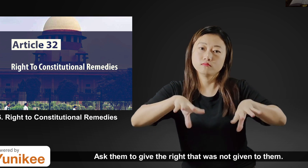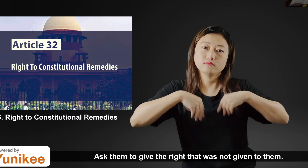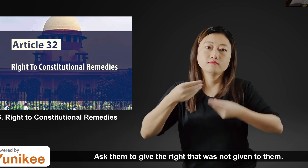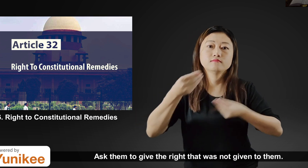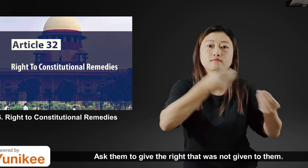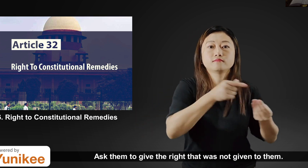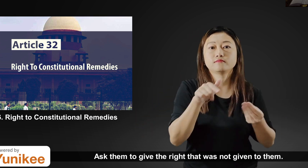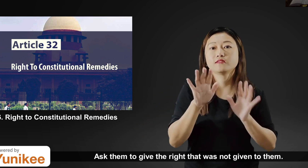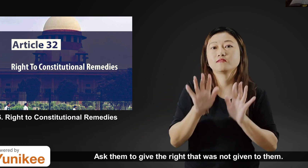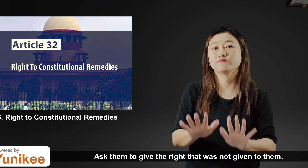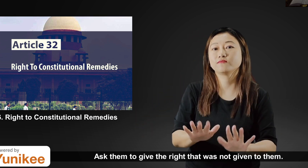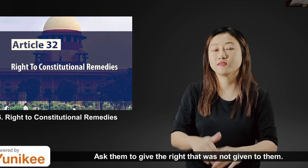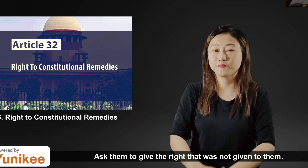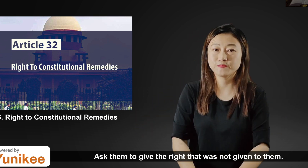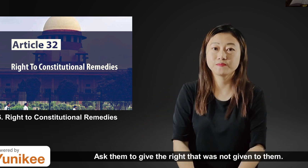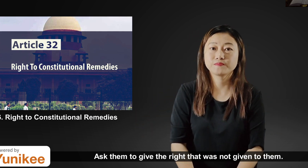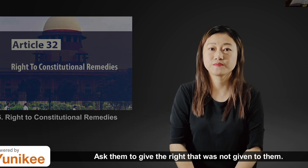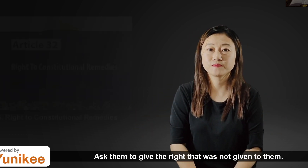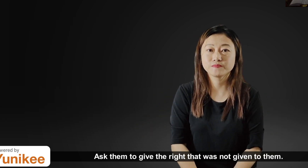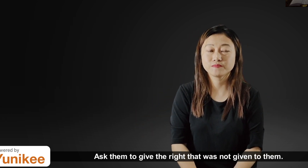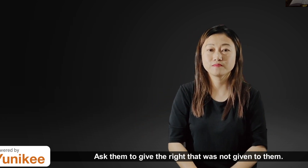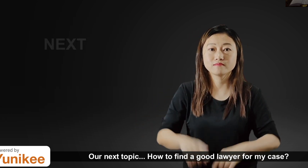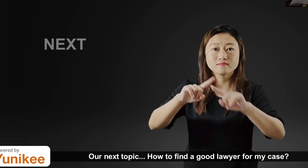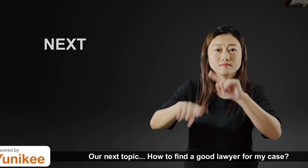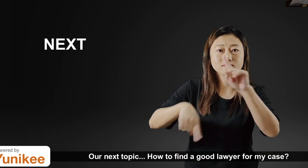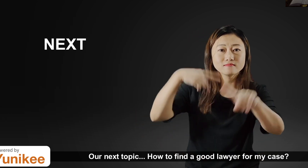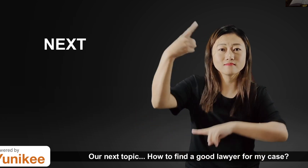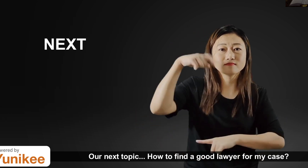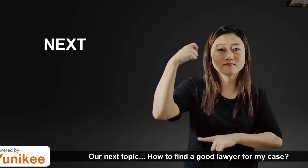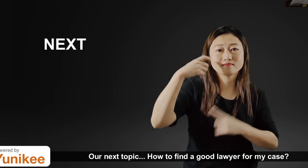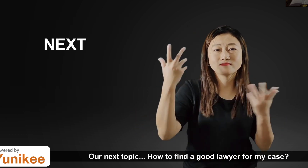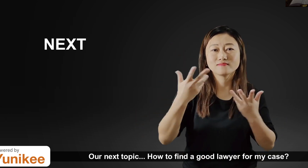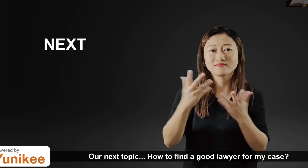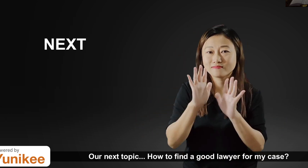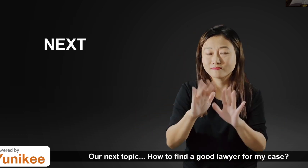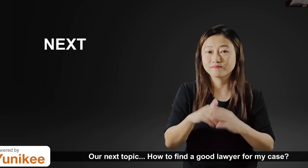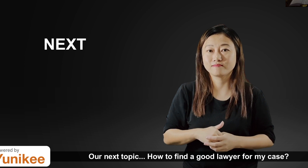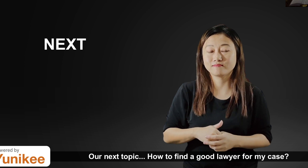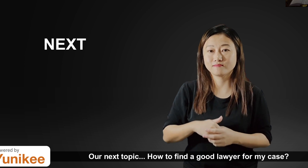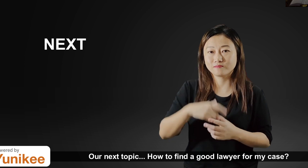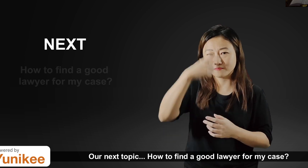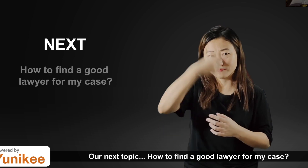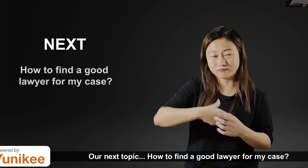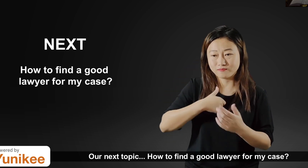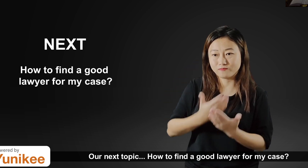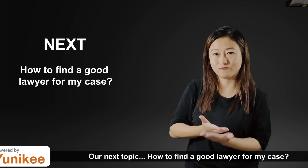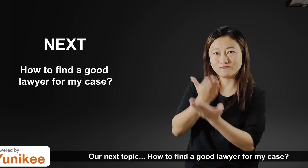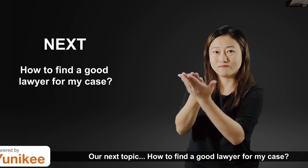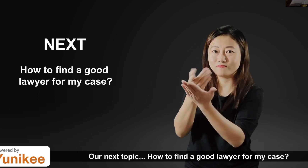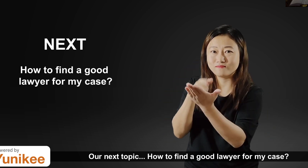ask them to give the right that was not given to them our next topic how to find a good lawyer for my case